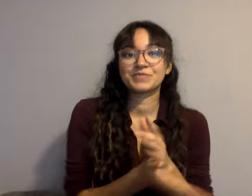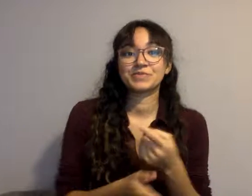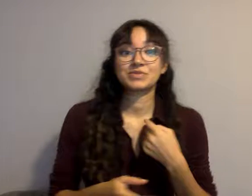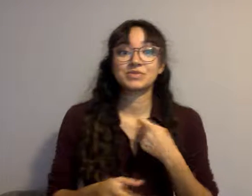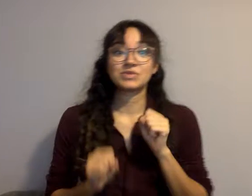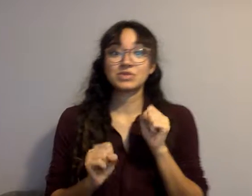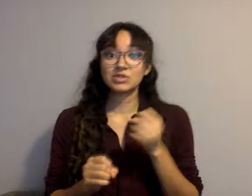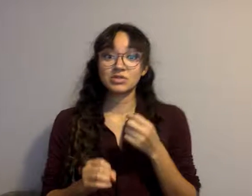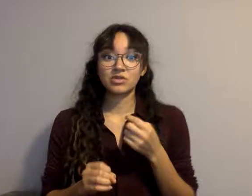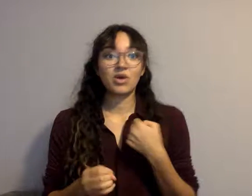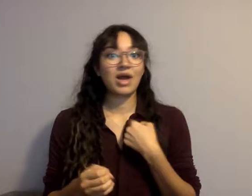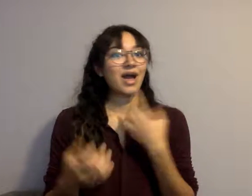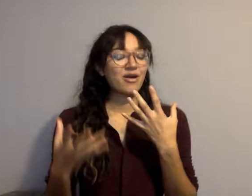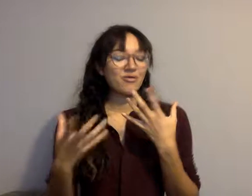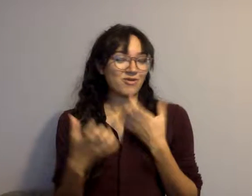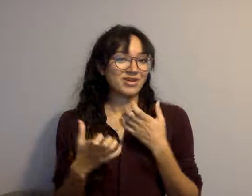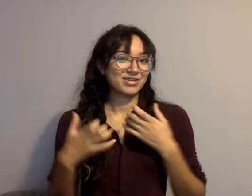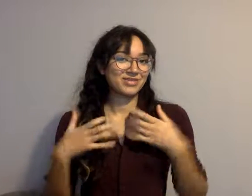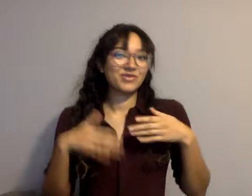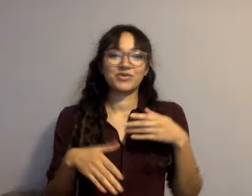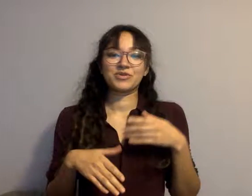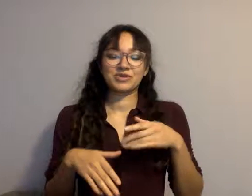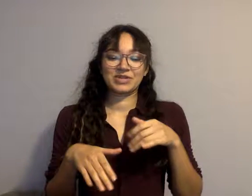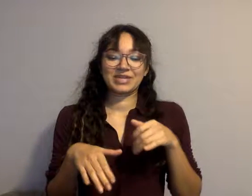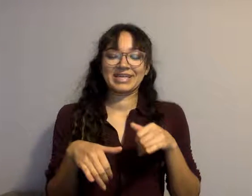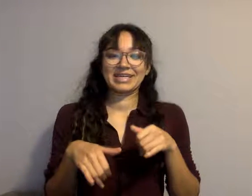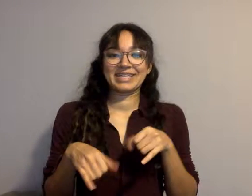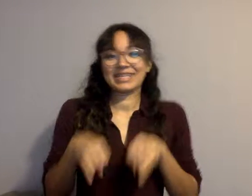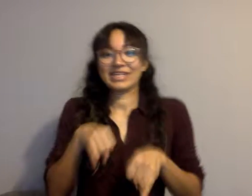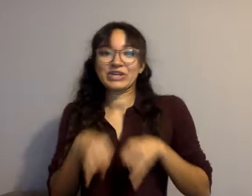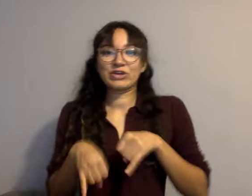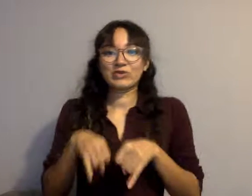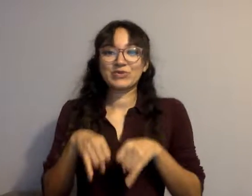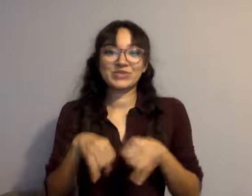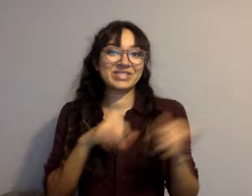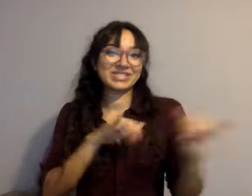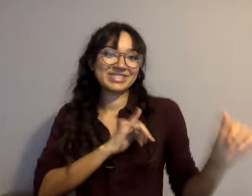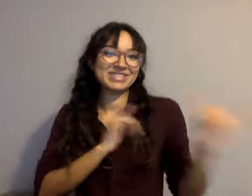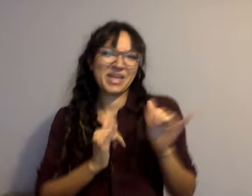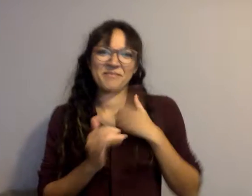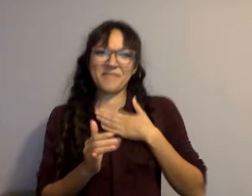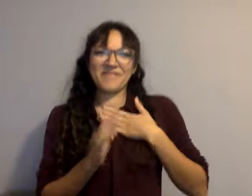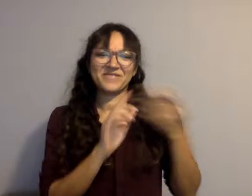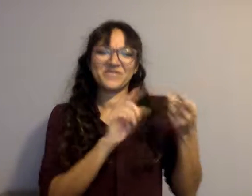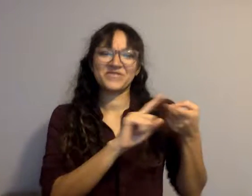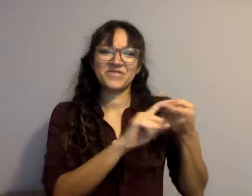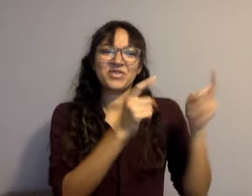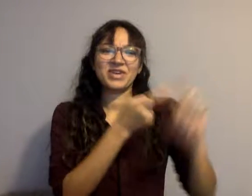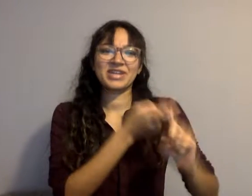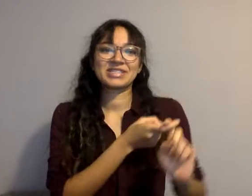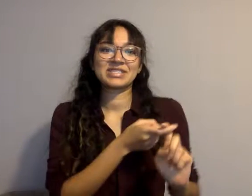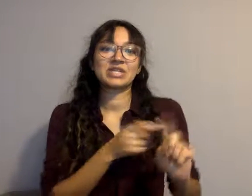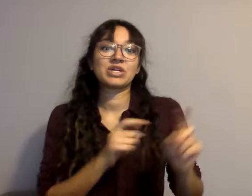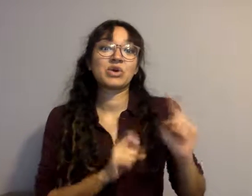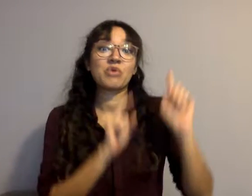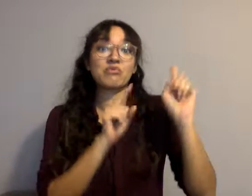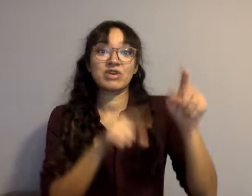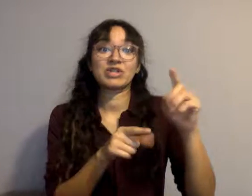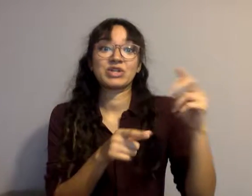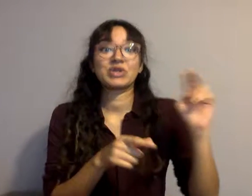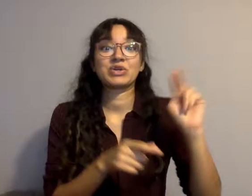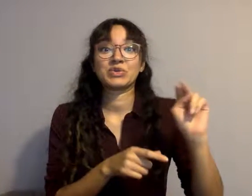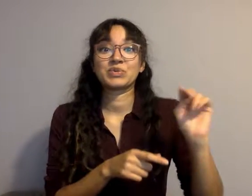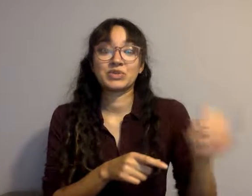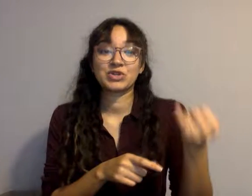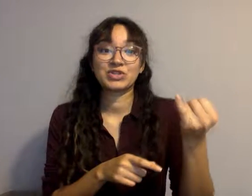heels, so did I. And when my friends went and spent their summer vacations on the Jersey Shore, I did not. I spent